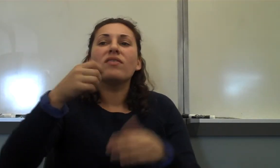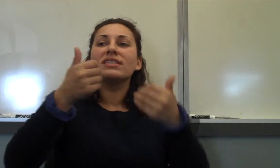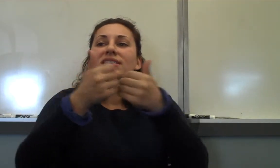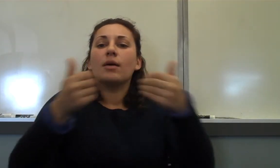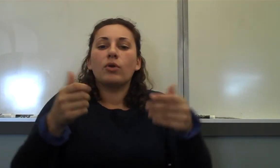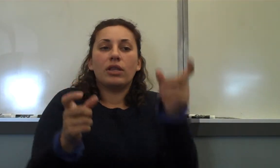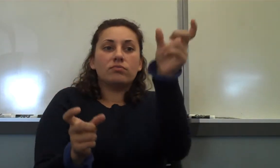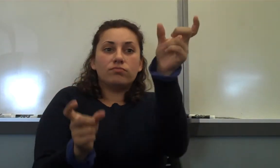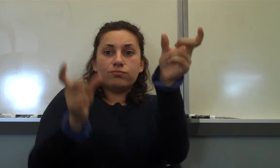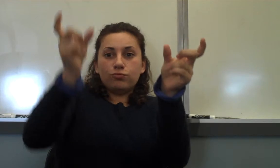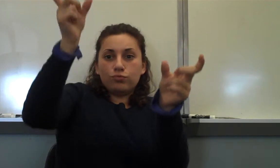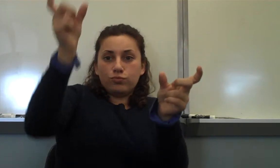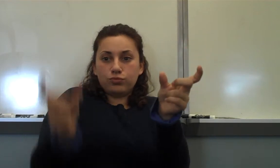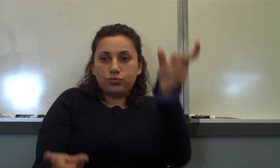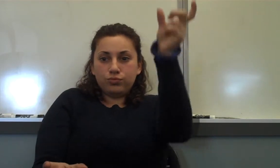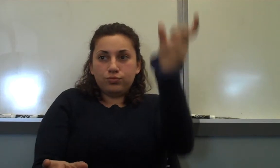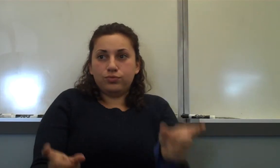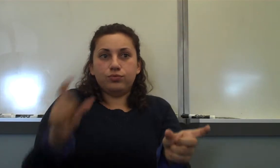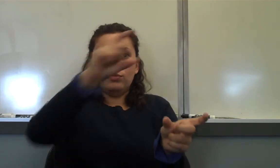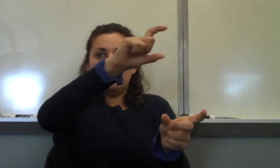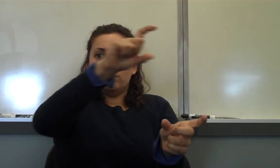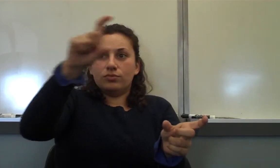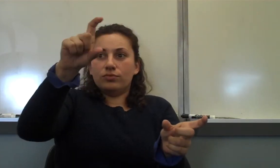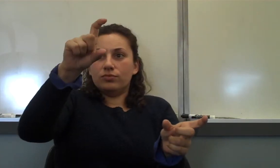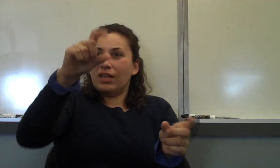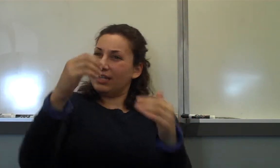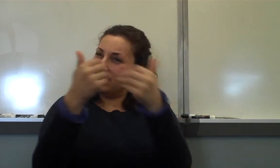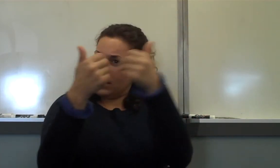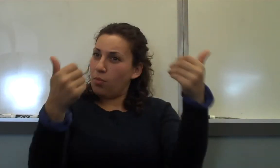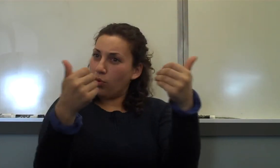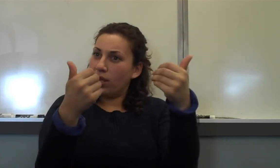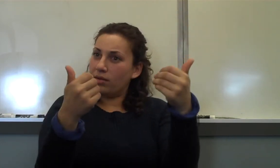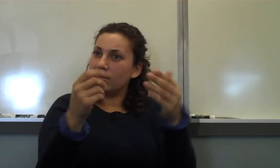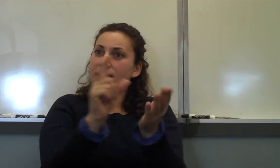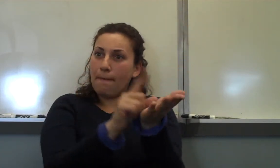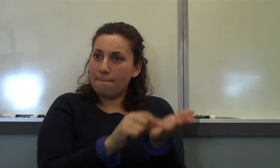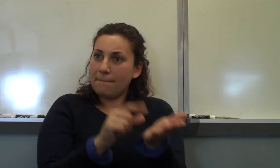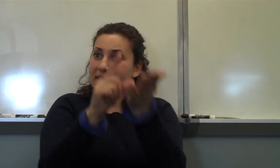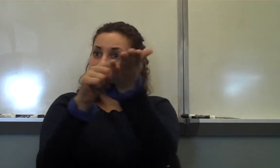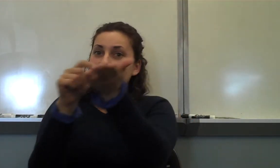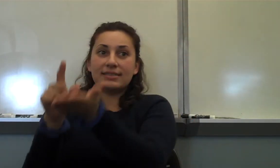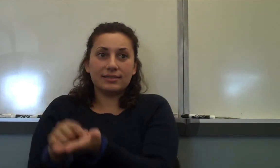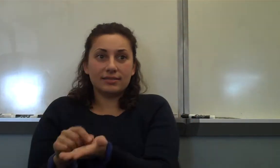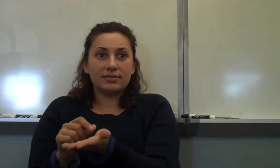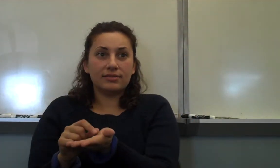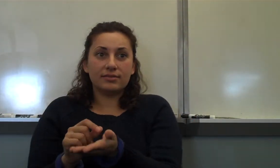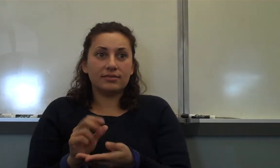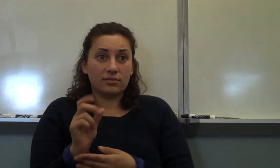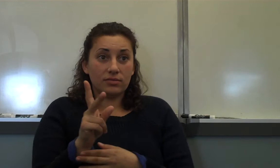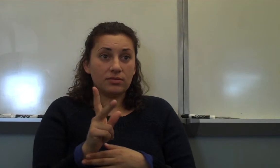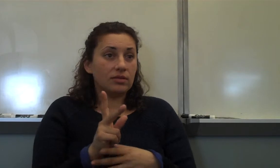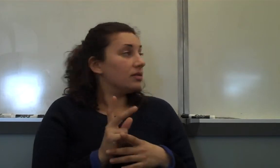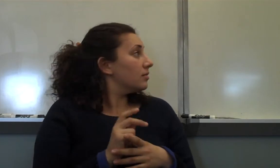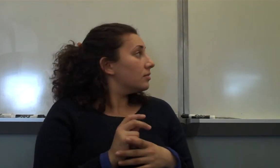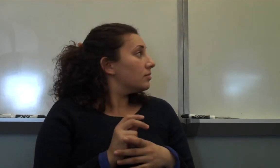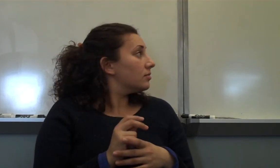This much right here is given to you as 1.03 feet. So therefore, subtracting that